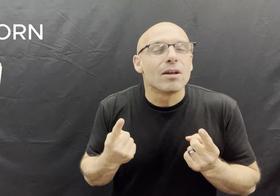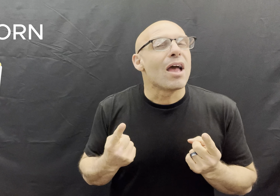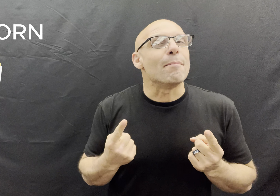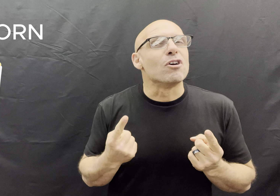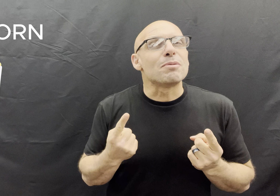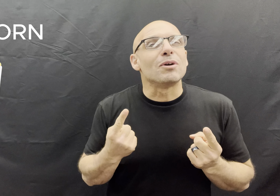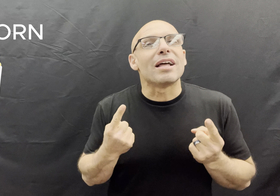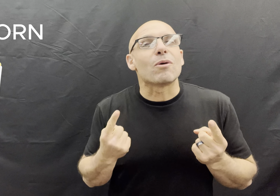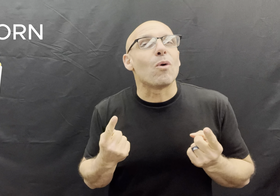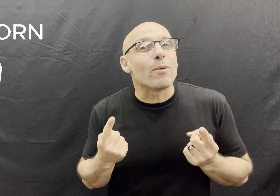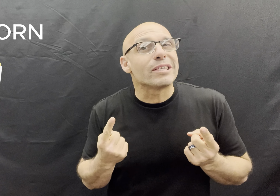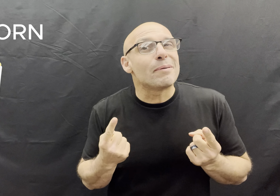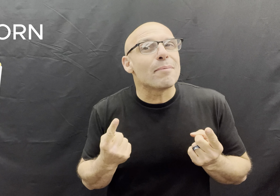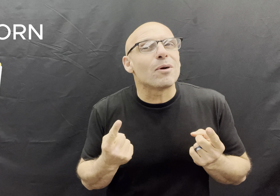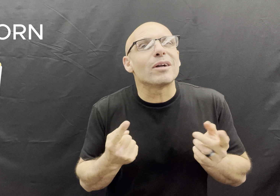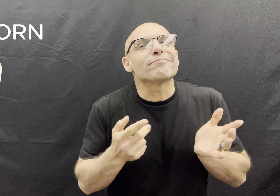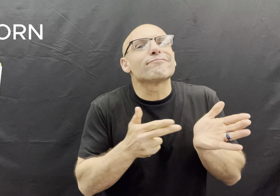And most people like what with their popcorn?